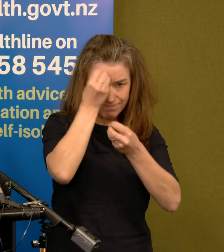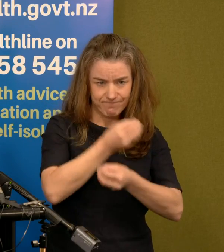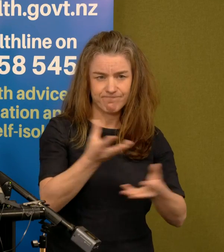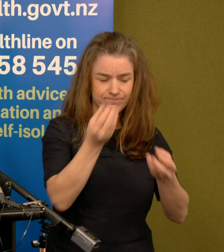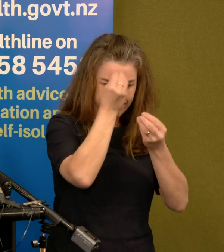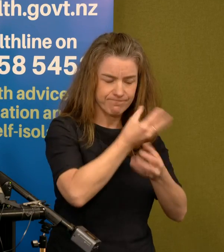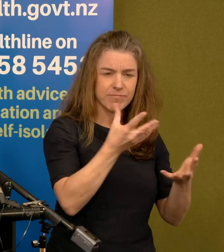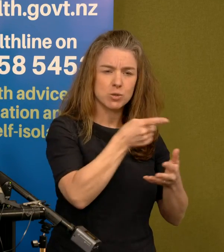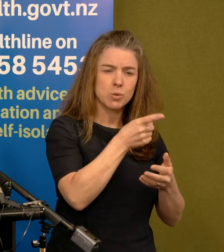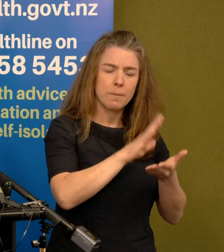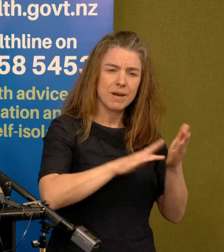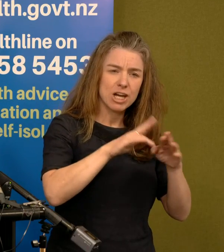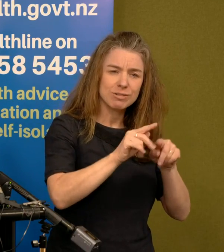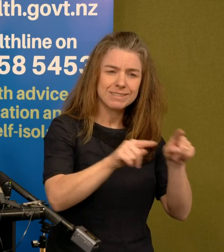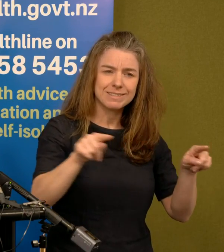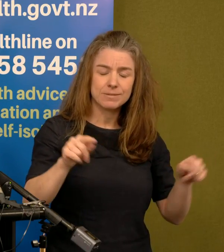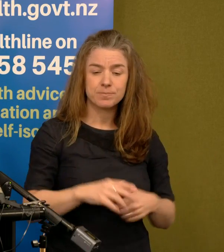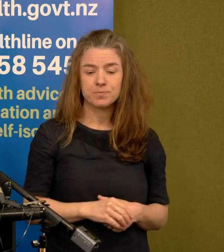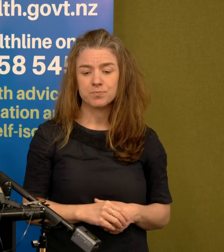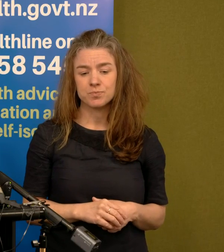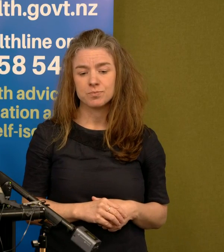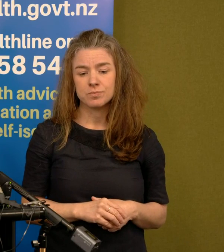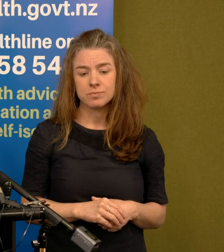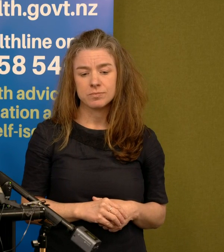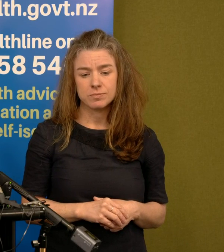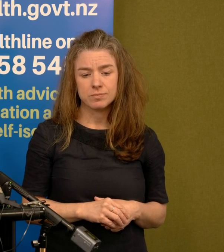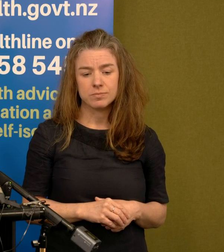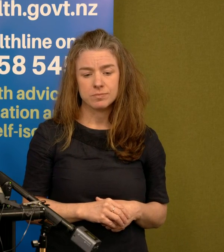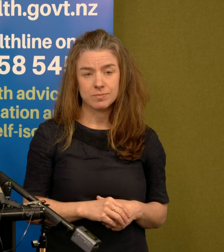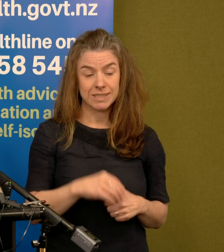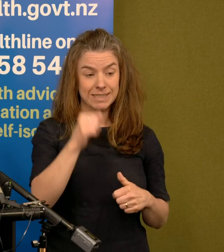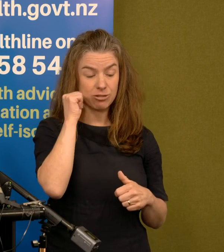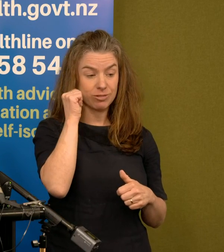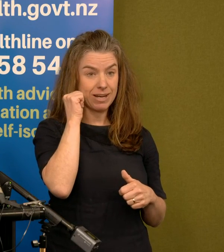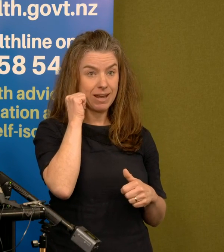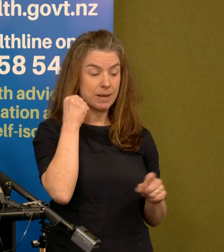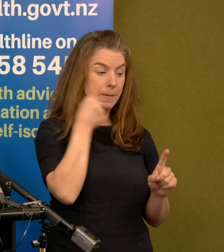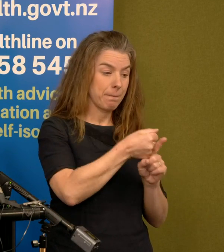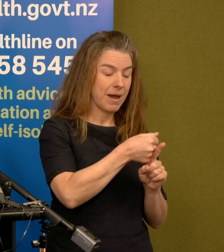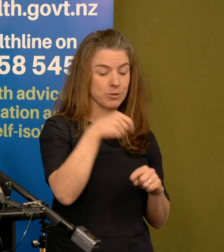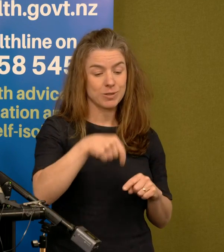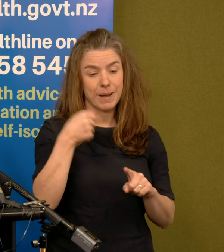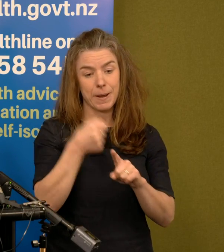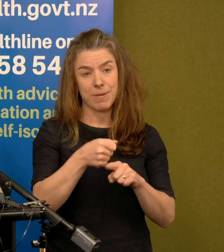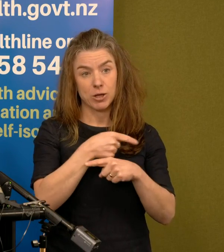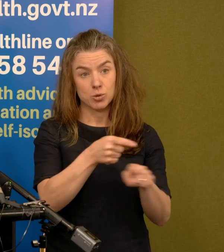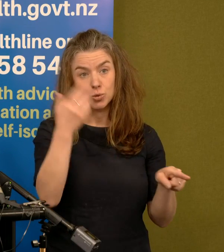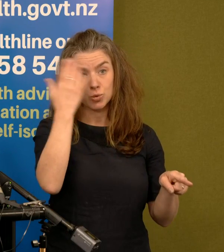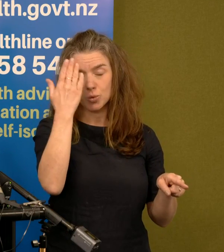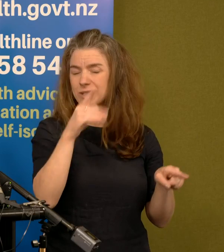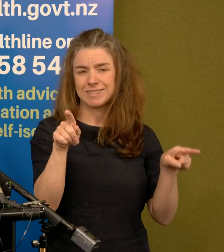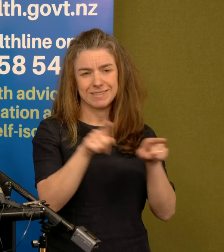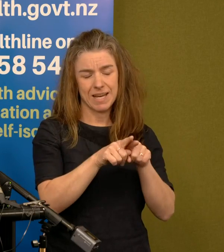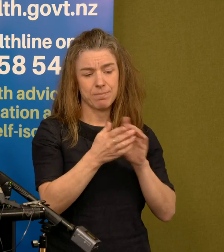examples are almost identical in terms of impact on the schools as yesterday's. So a lot of the messaging that we